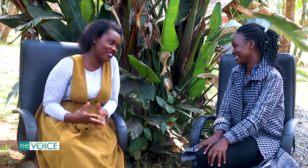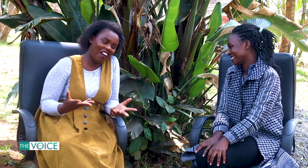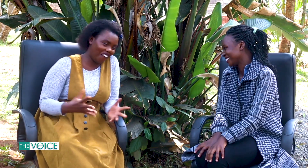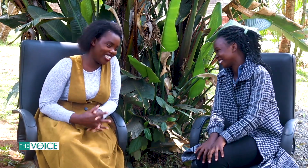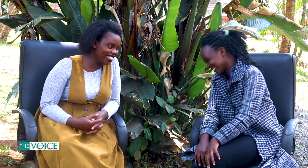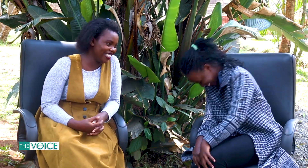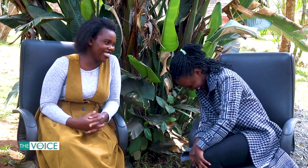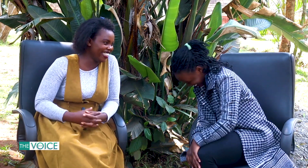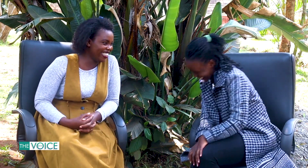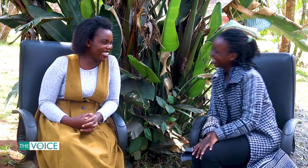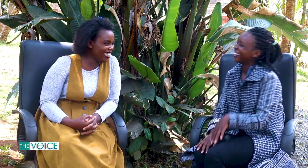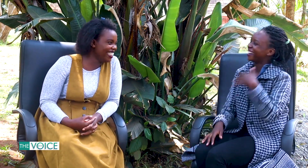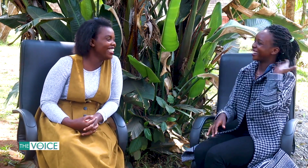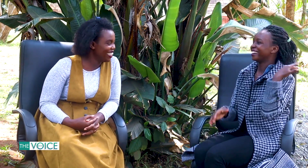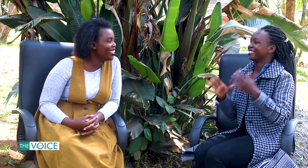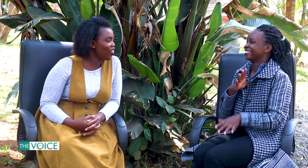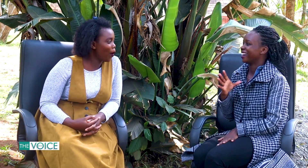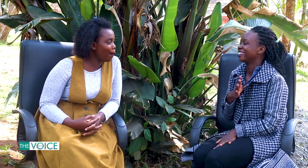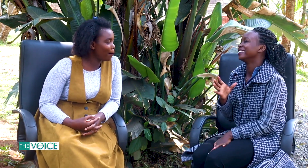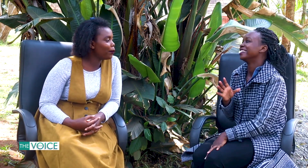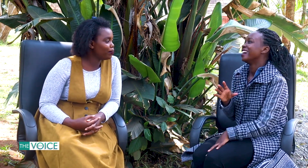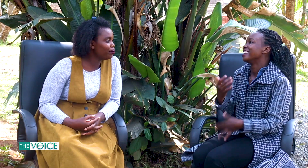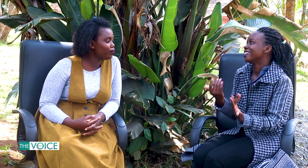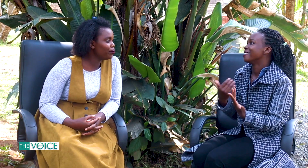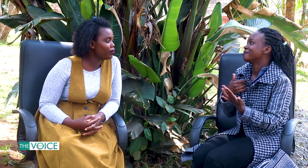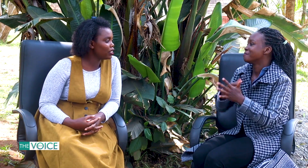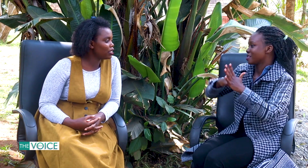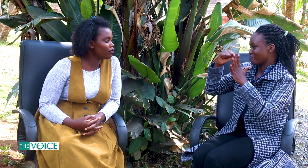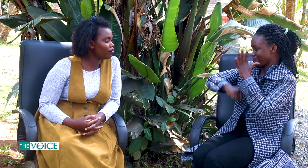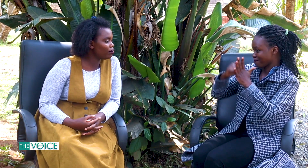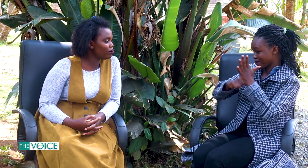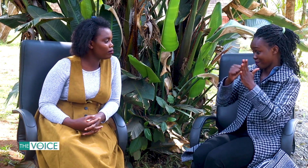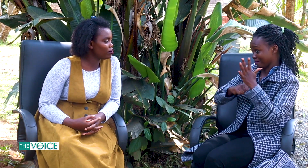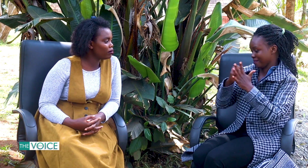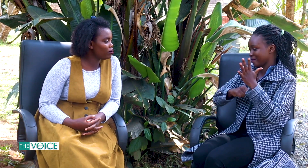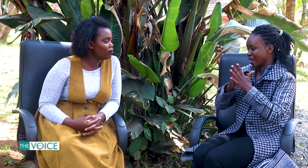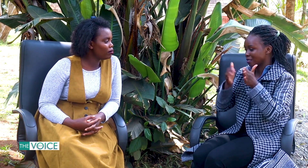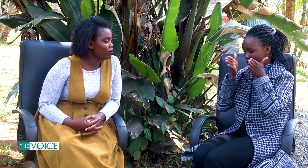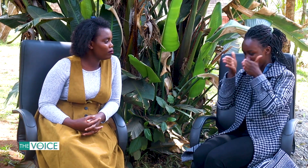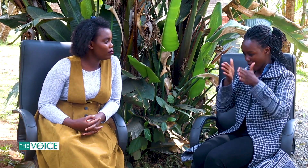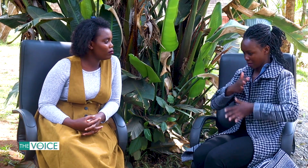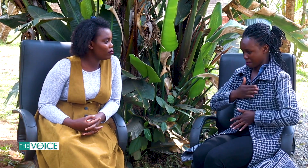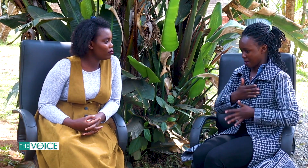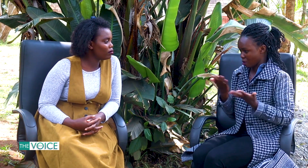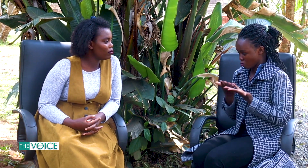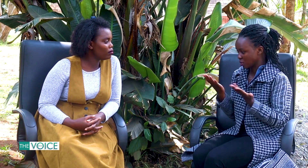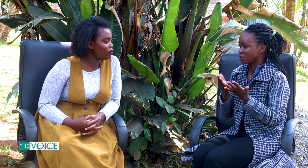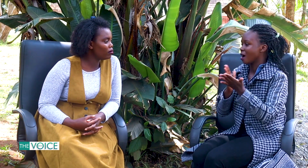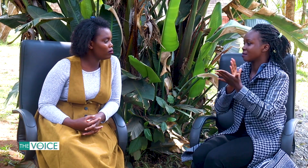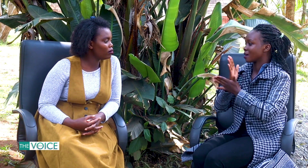So you're trying to be controversial, but it's fine. So I'm an advocate. My advocacy work focuses on the